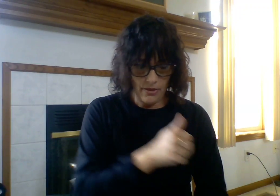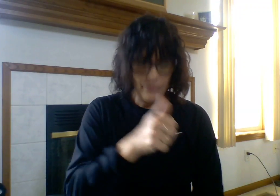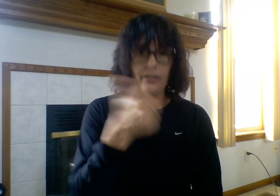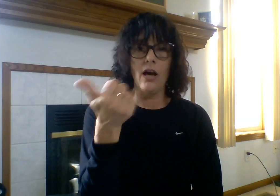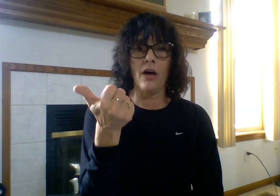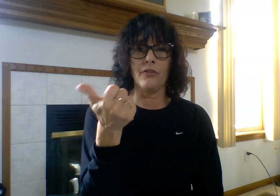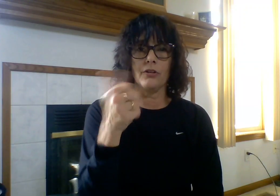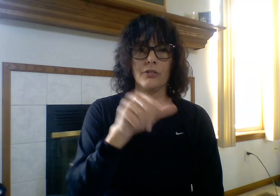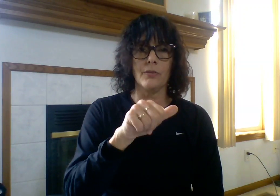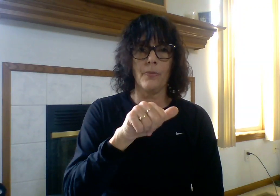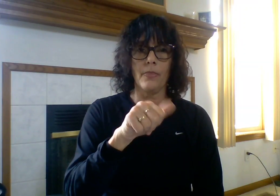the others,